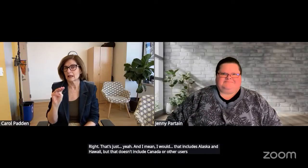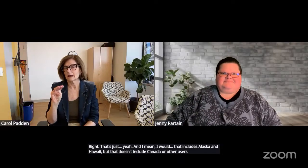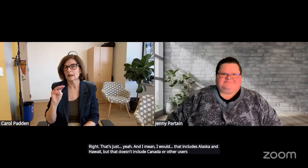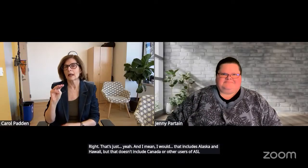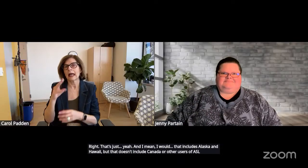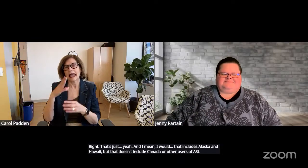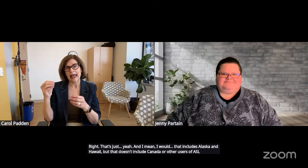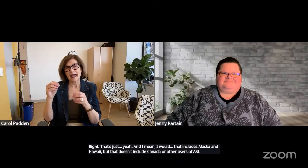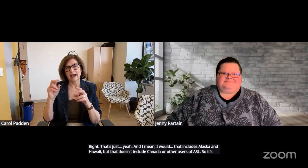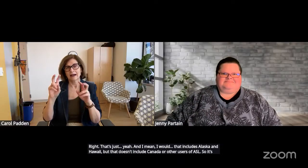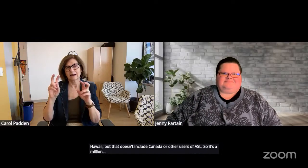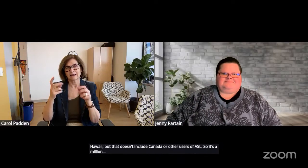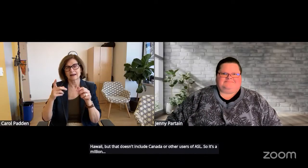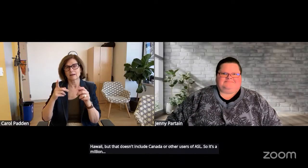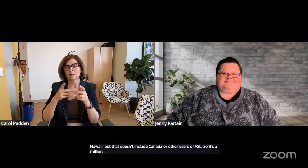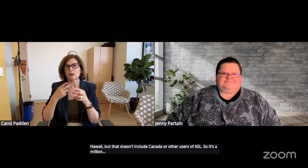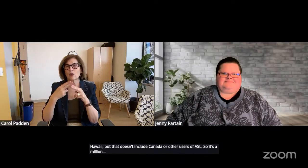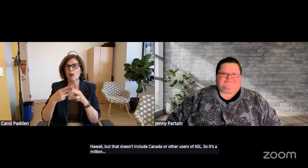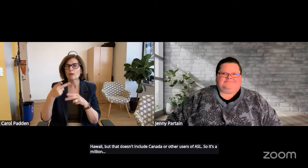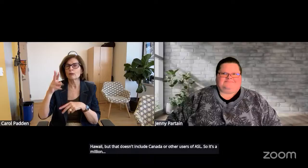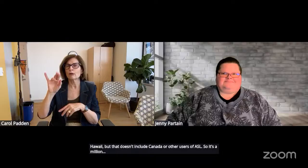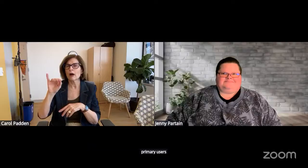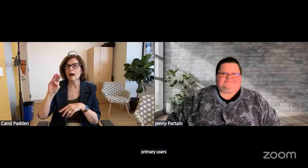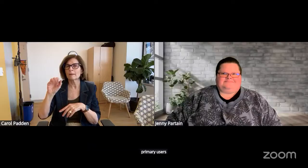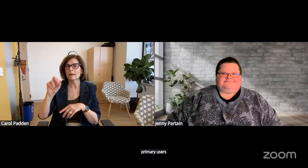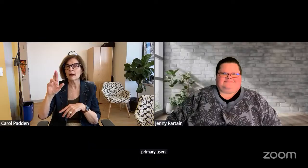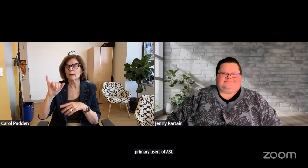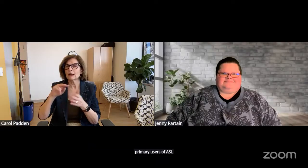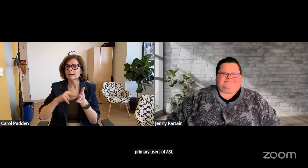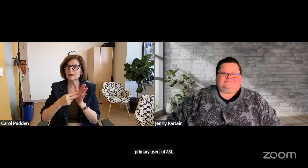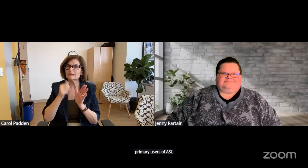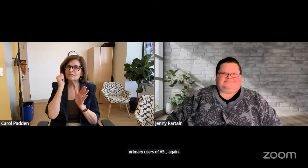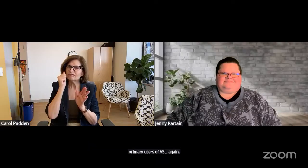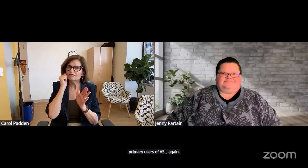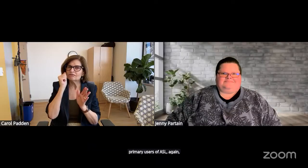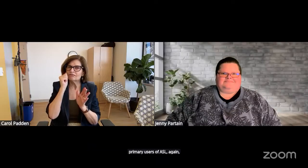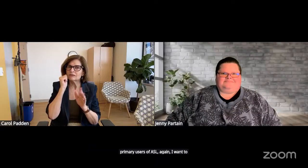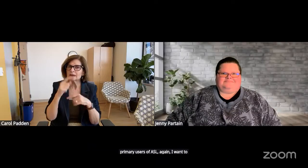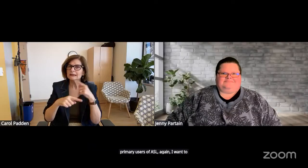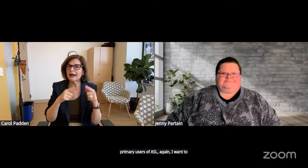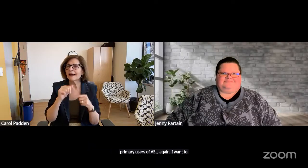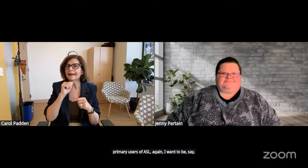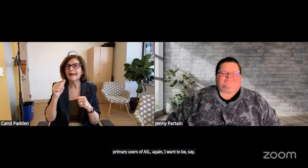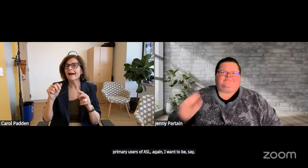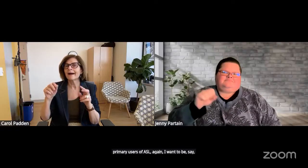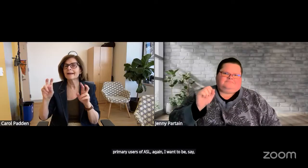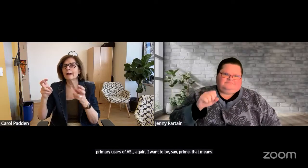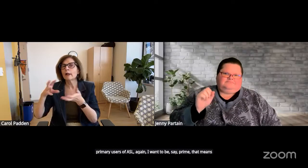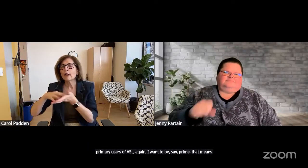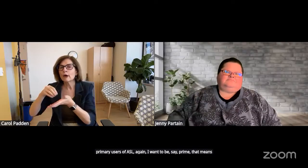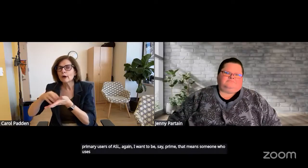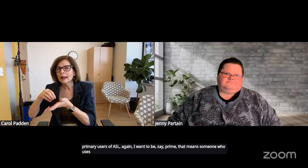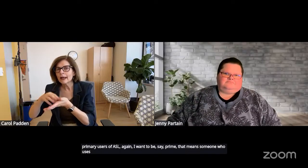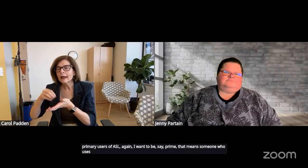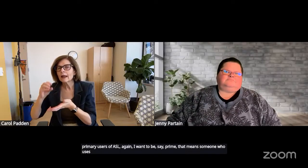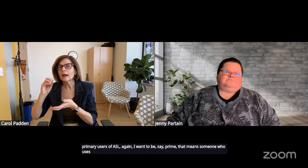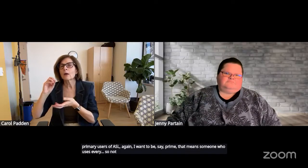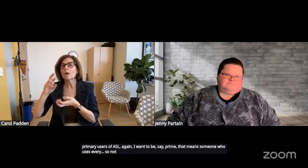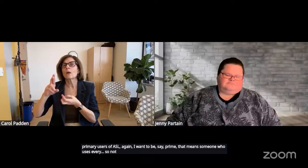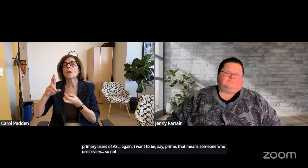So it's 1 million primary users of ASL. Again, I want to say prime. That means someone who uses everything. So not somebody who's learned it as a